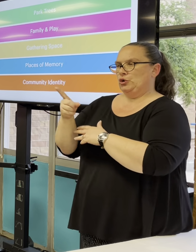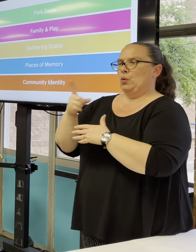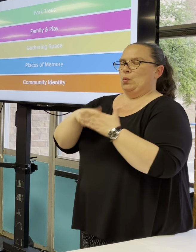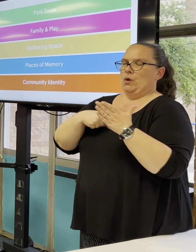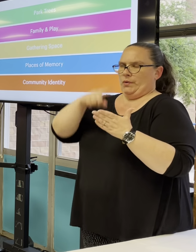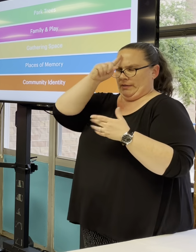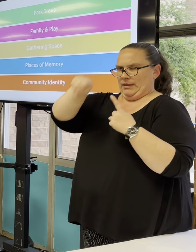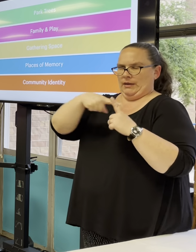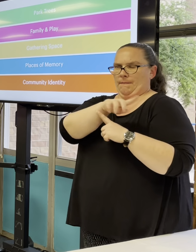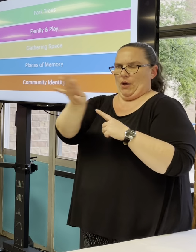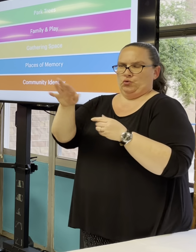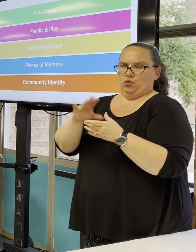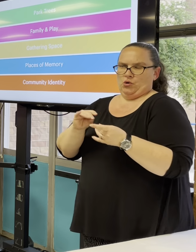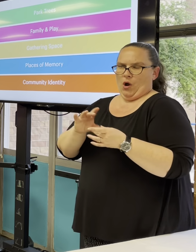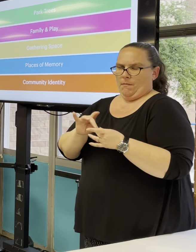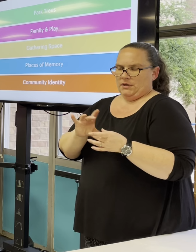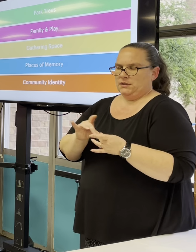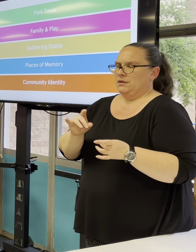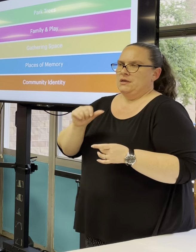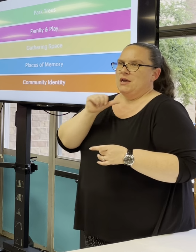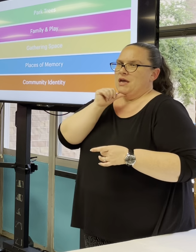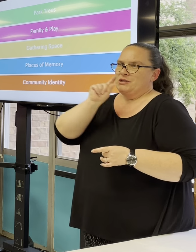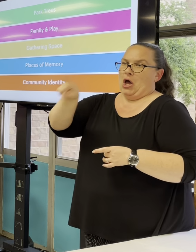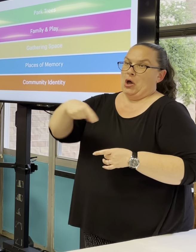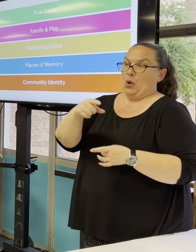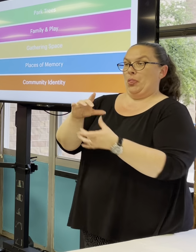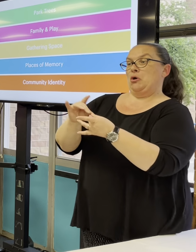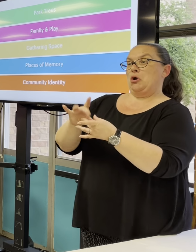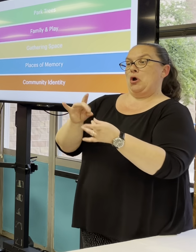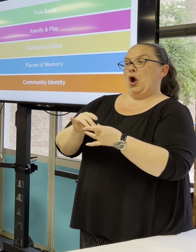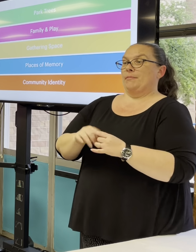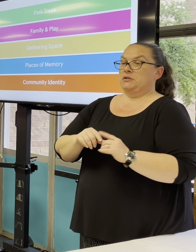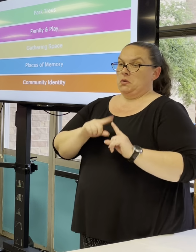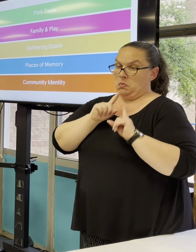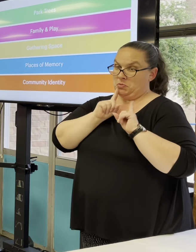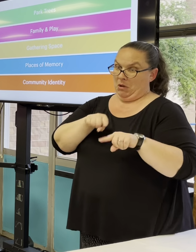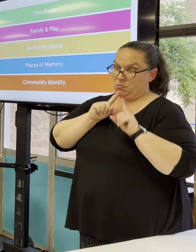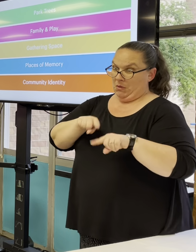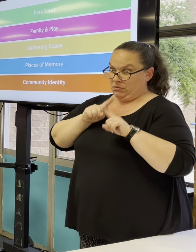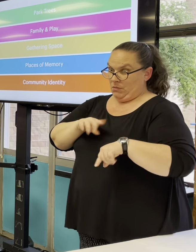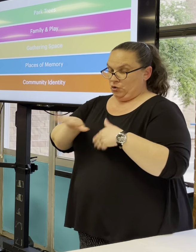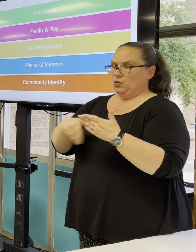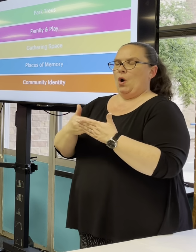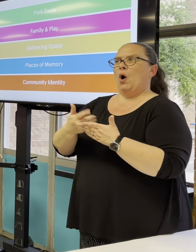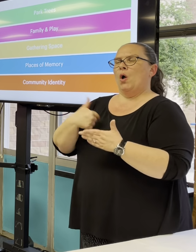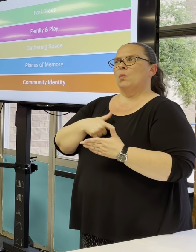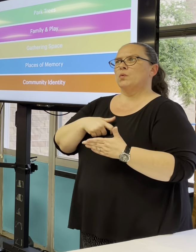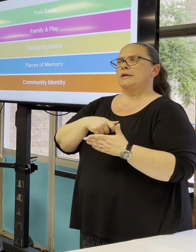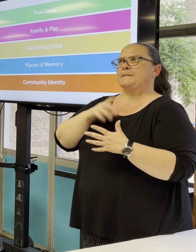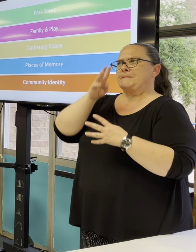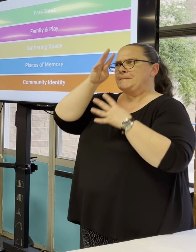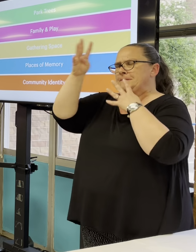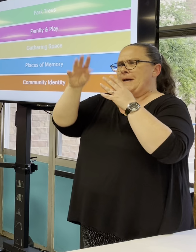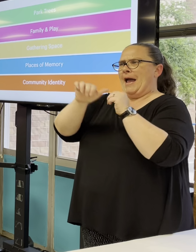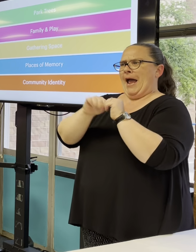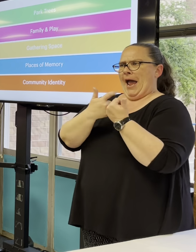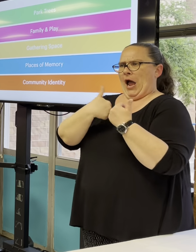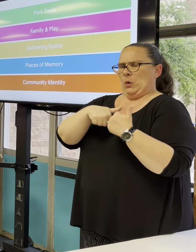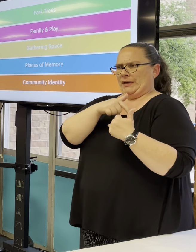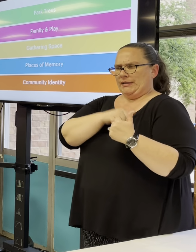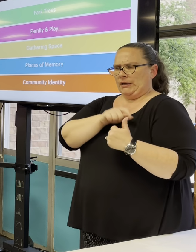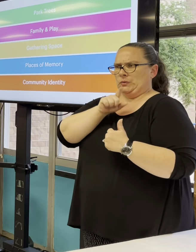comments. So not just taking hundreds of comments and responding to each one in kind, we try to come up with something that we can synthesize your